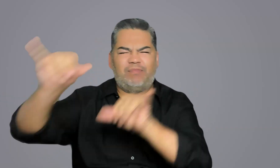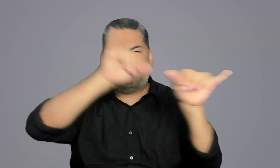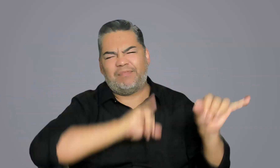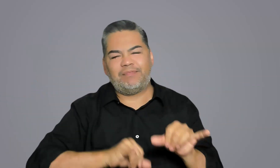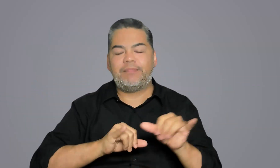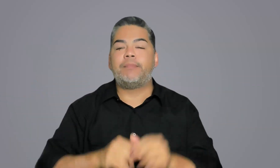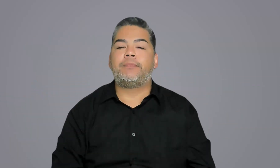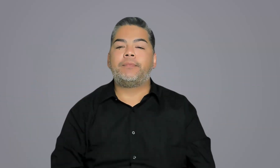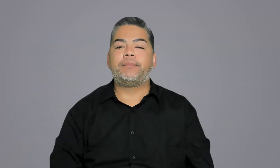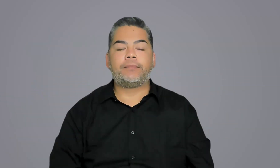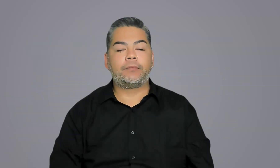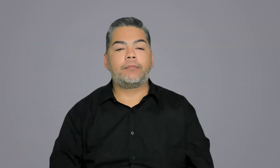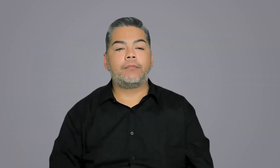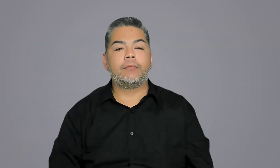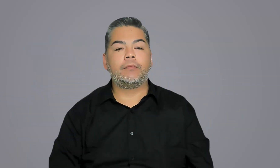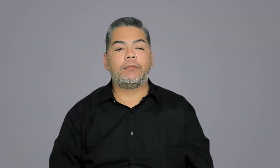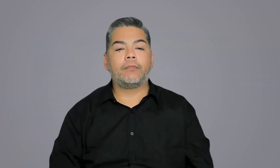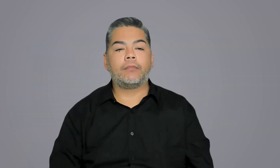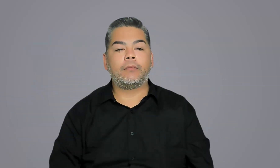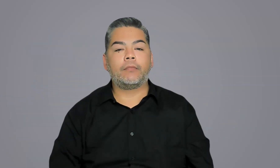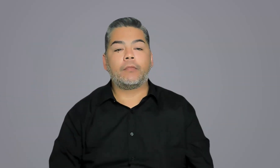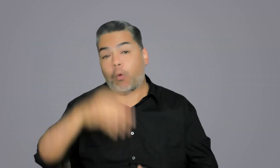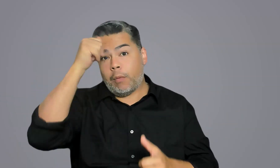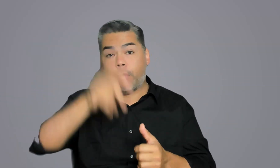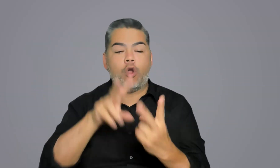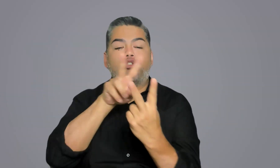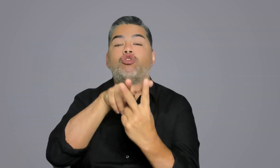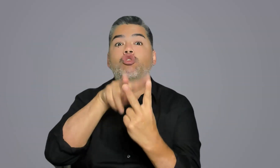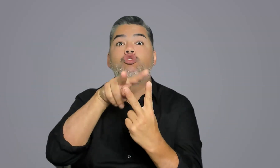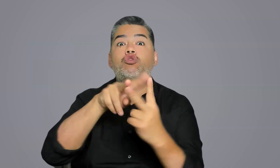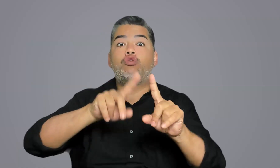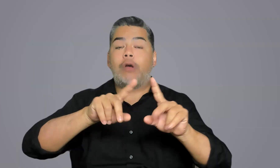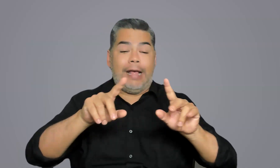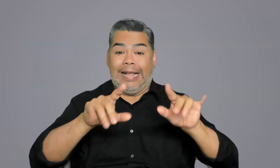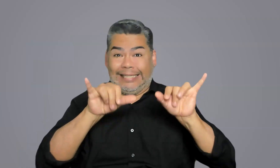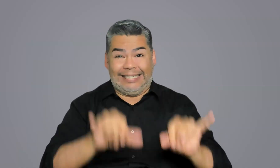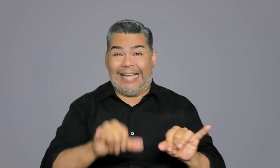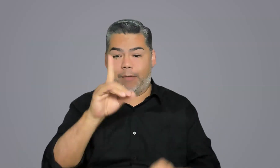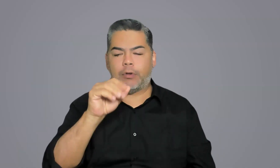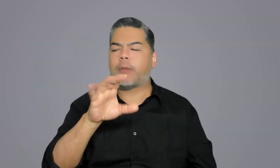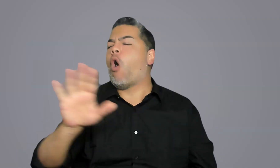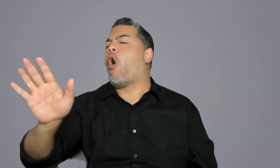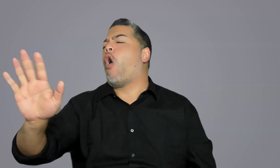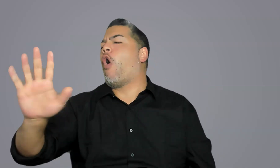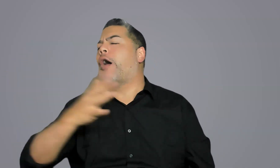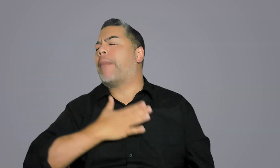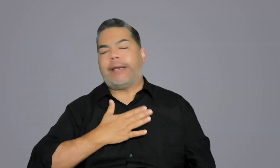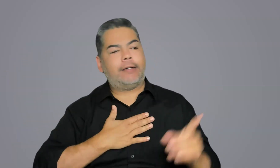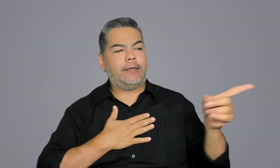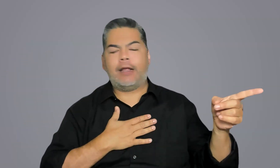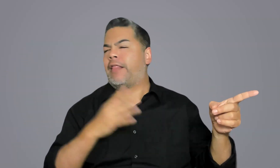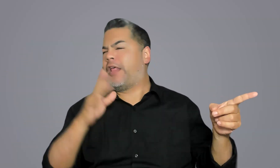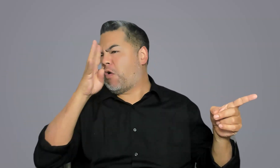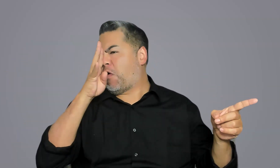Remember that producing 2 versions of a document is not ideal. So we often hear from people, oh, it's okay, I'll create my version and then I'll create an